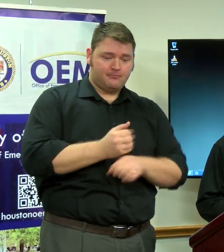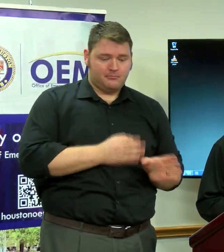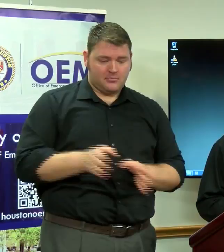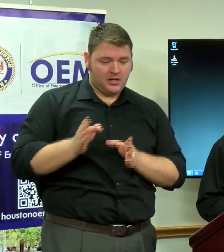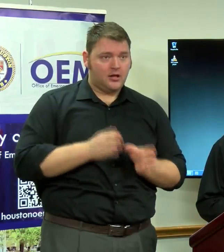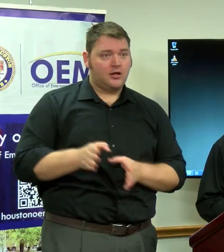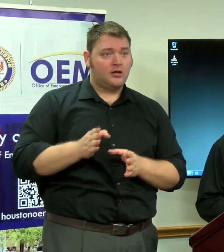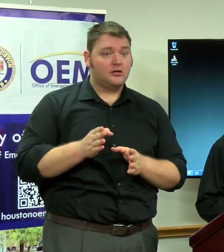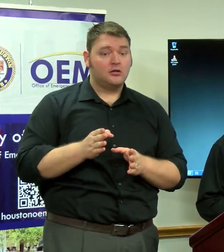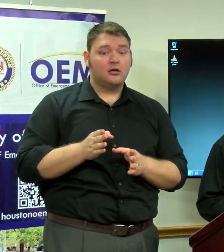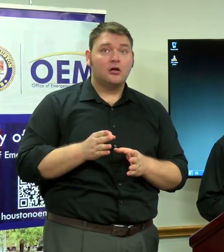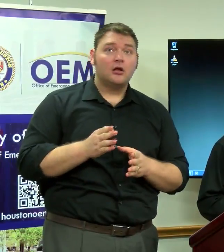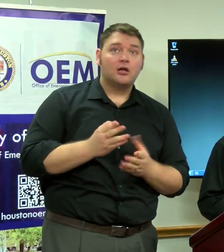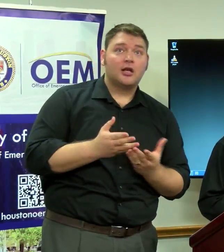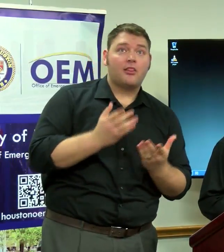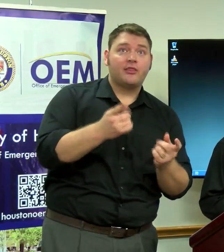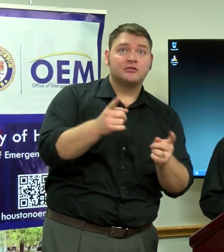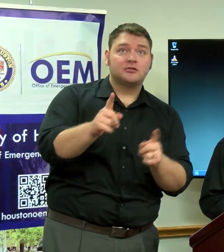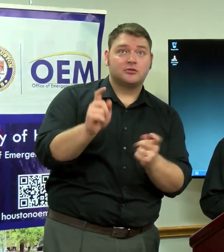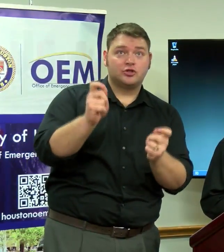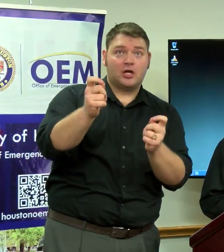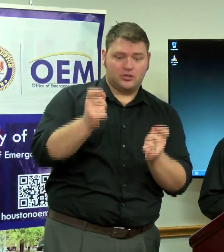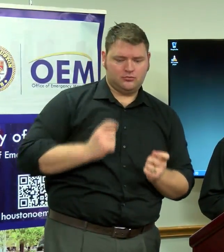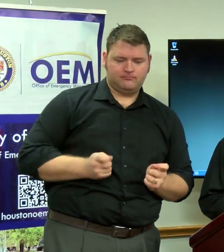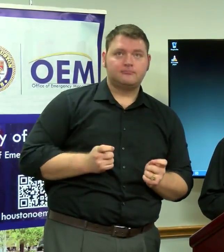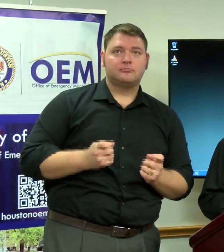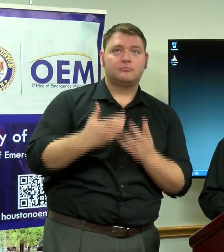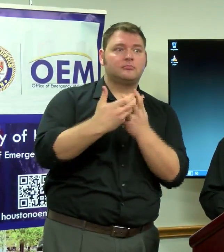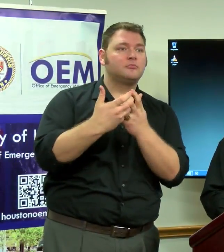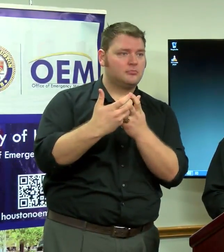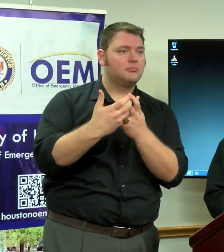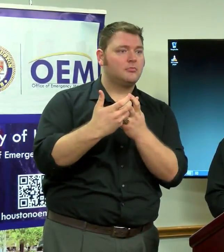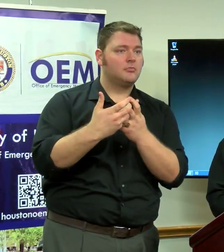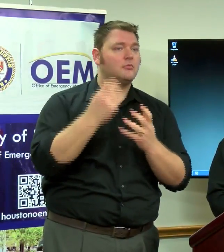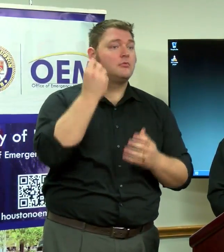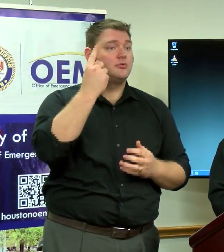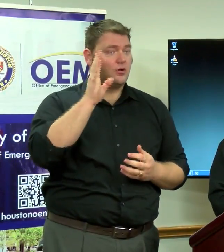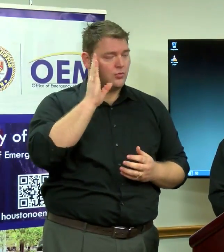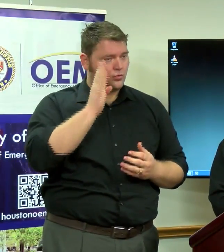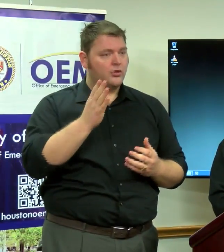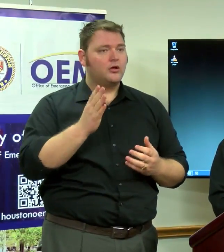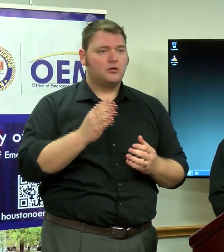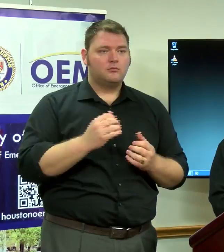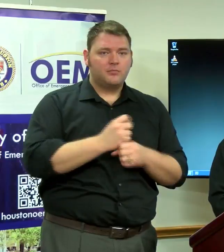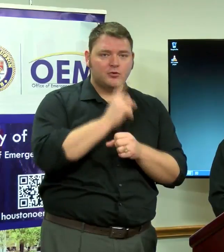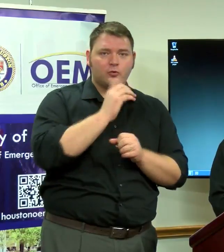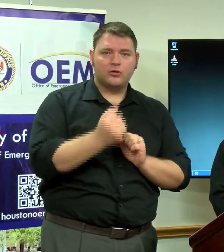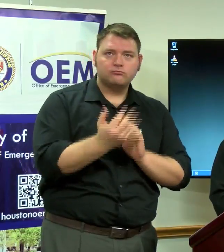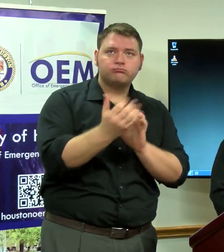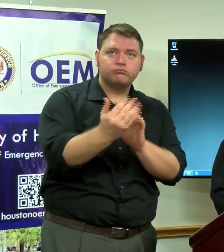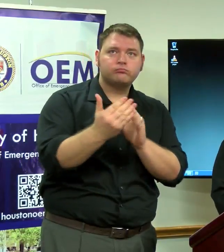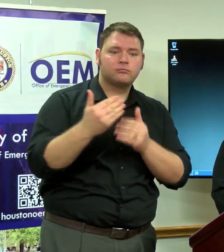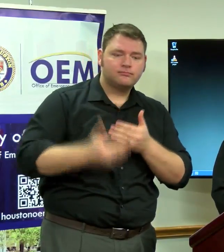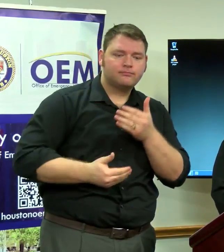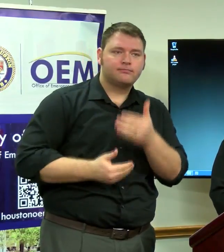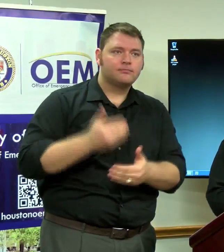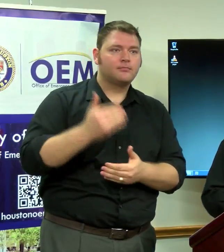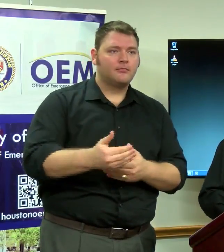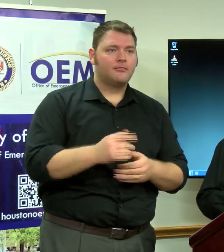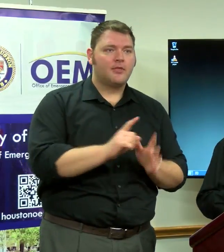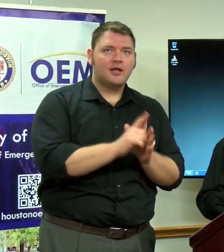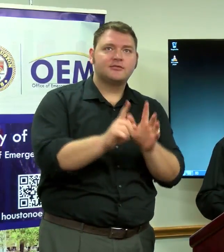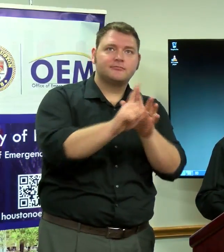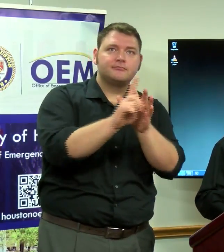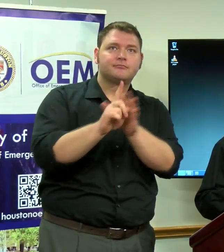things, the dynamics, the changing dynamics. But we will address them as they come. We'll deal with them. But we are